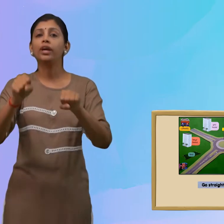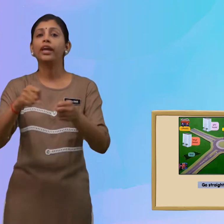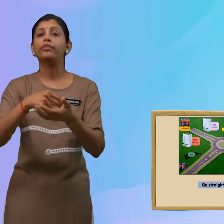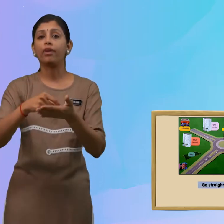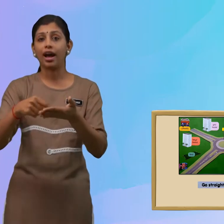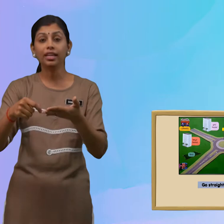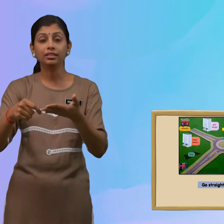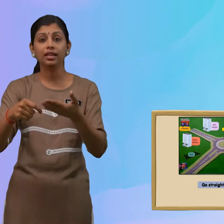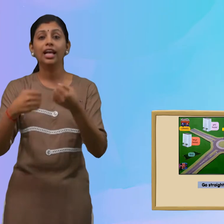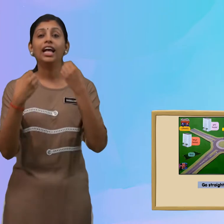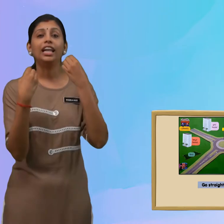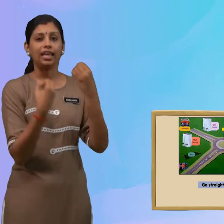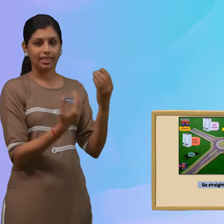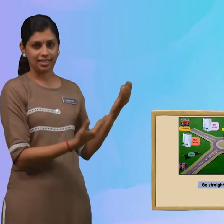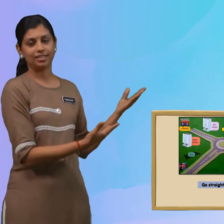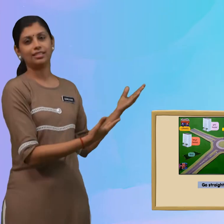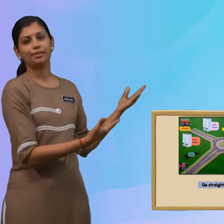can write like this.